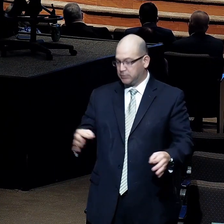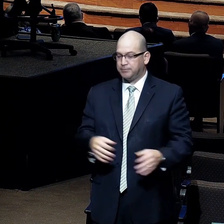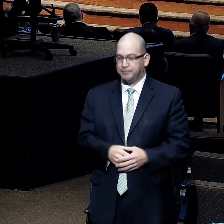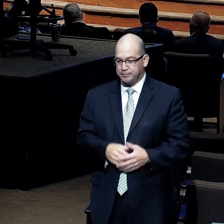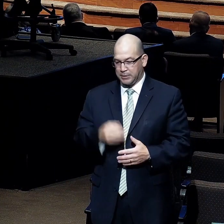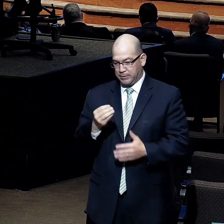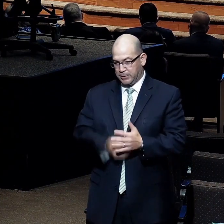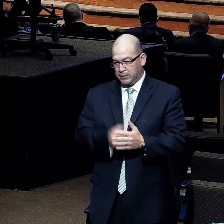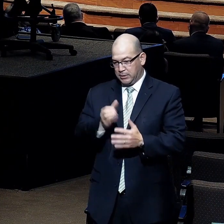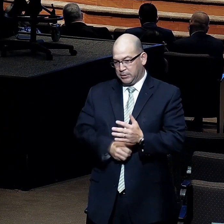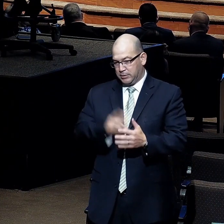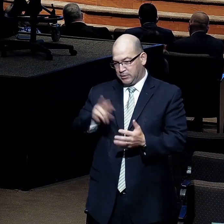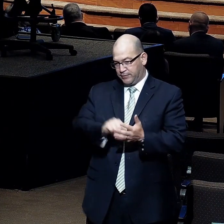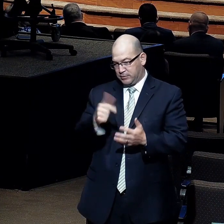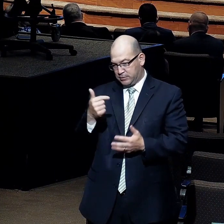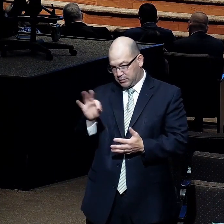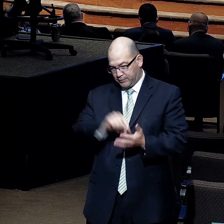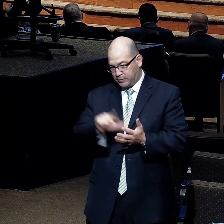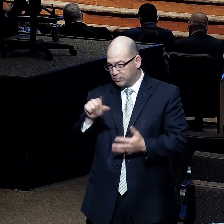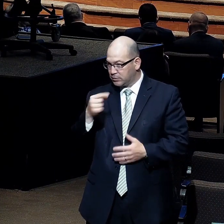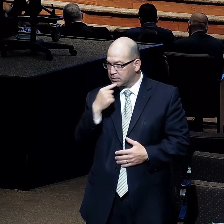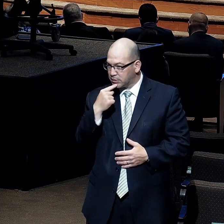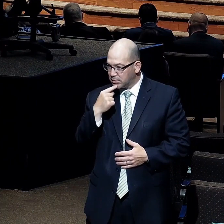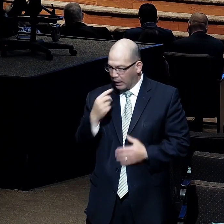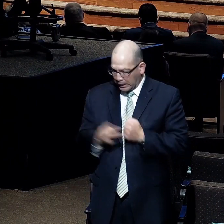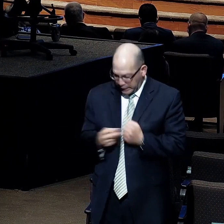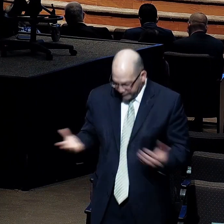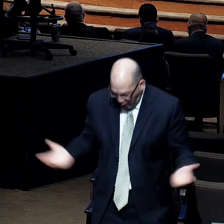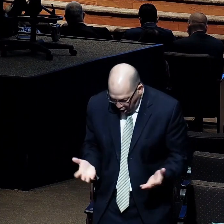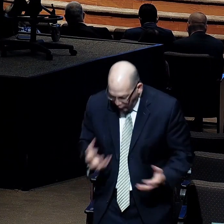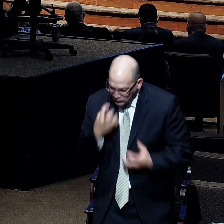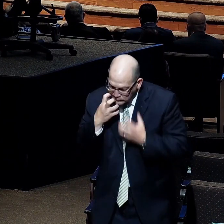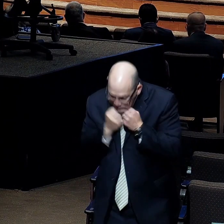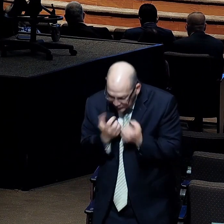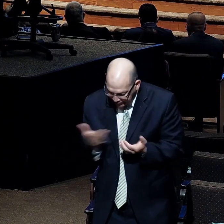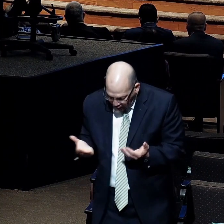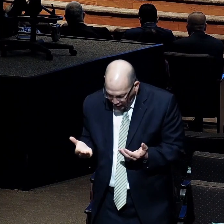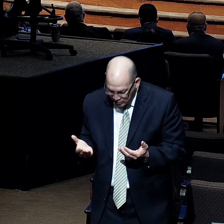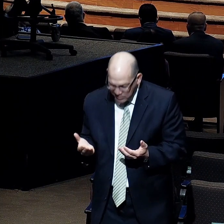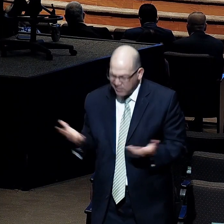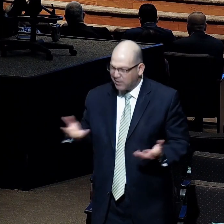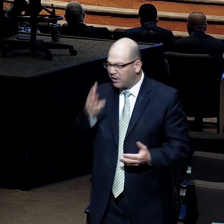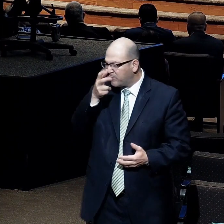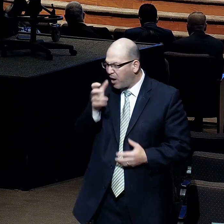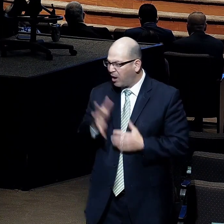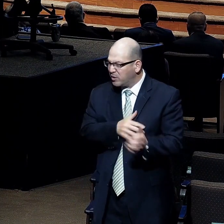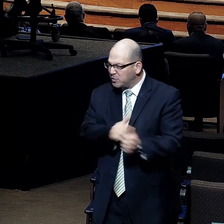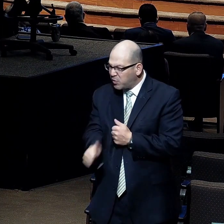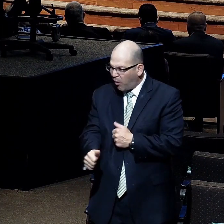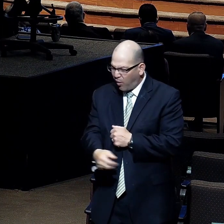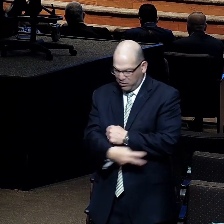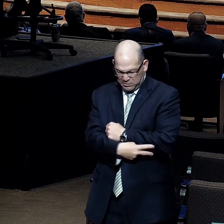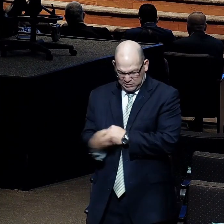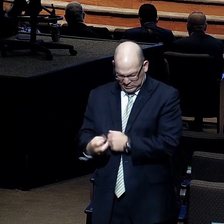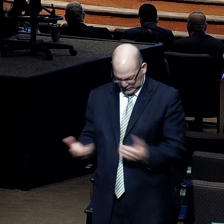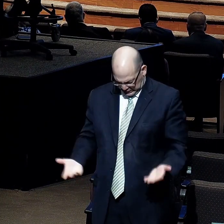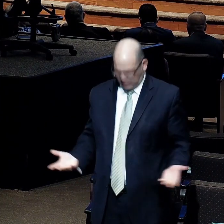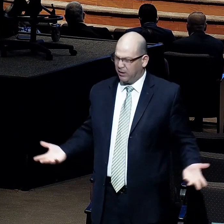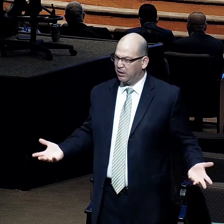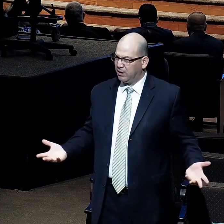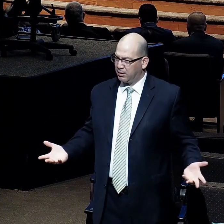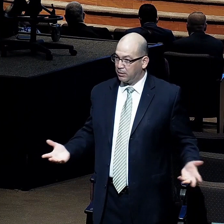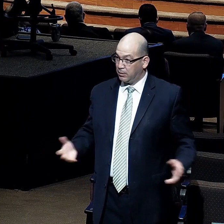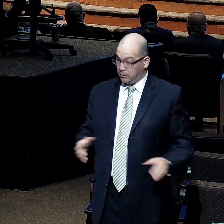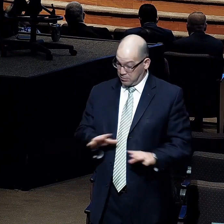Matthew 6:19-20 says, "Lay not up for yourselves treasures upon earth, where moth and rust doth corrupt, and where thieves break through and steal. But lay up for